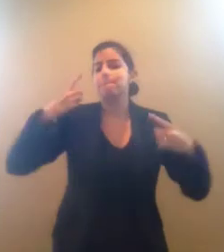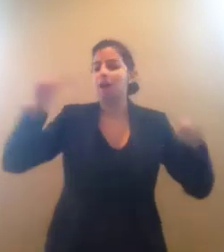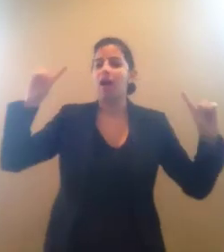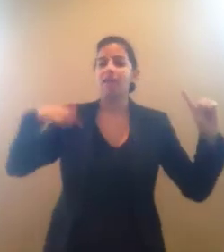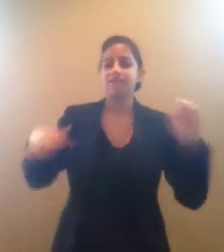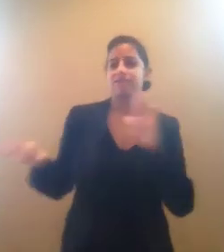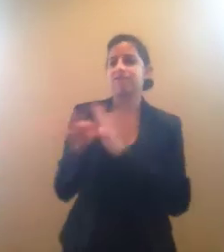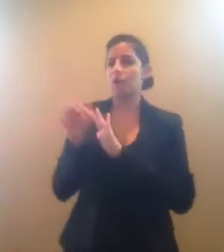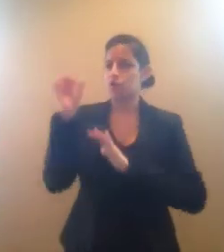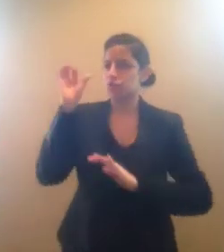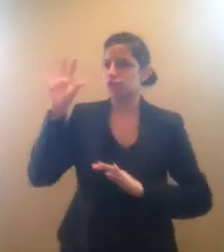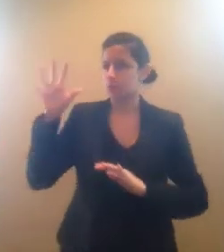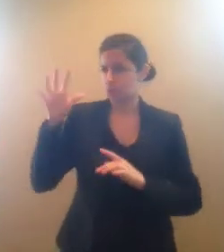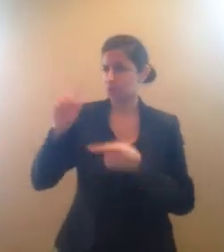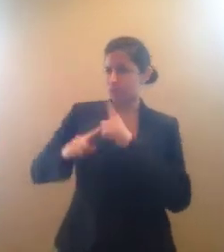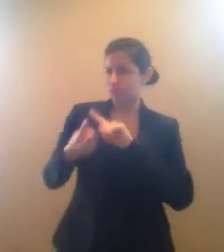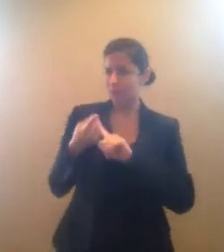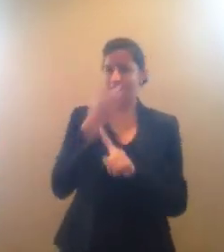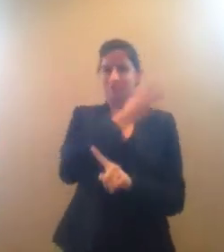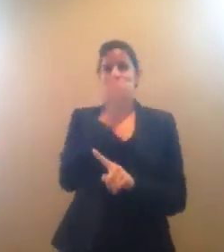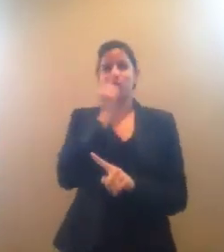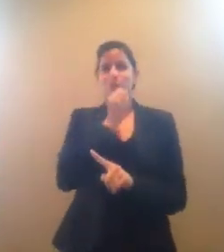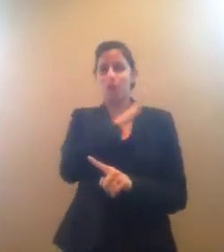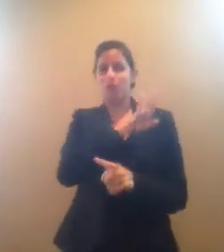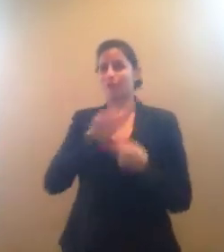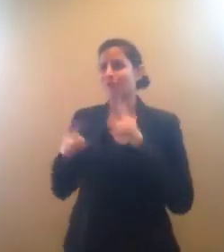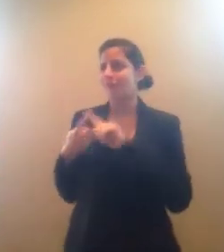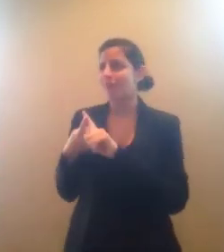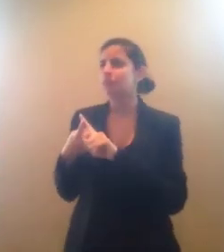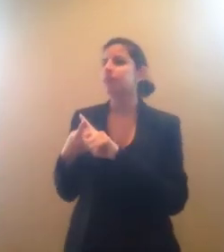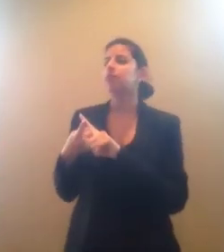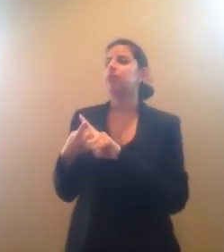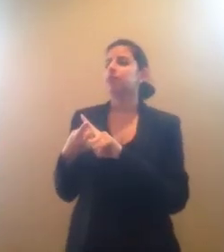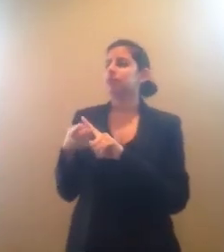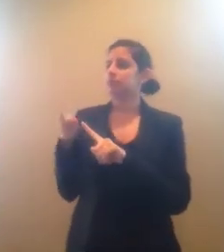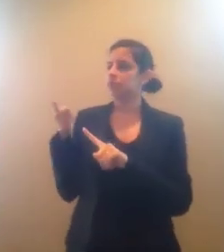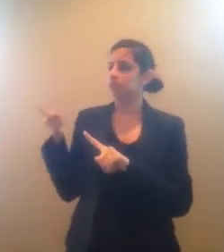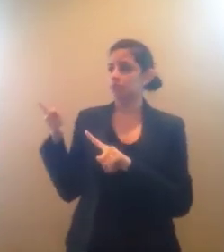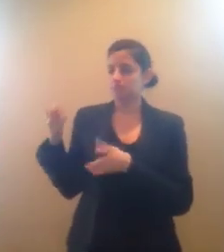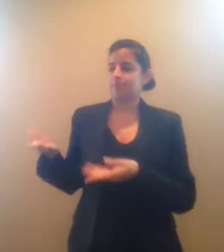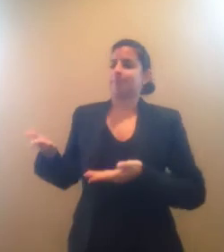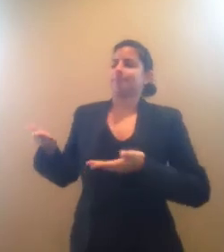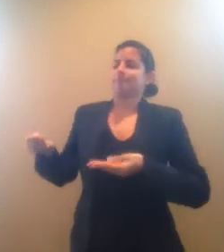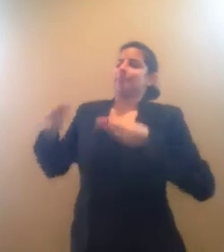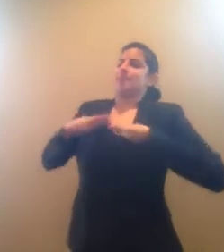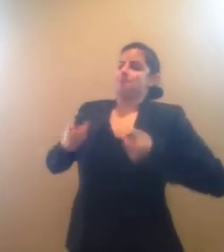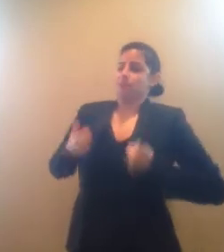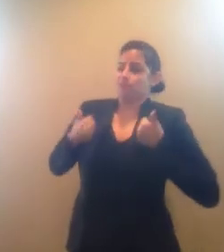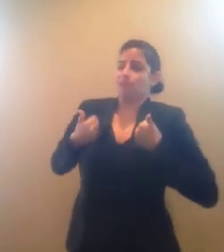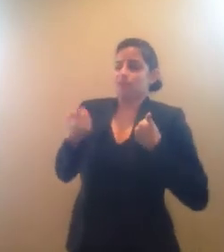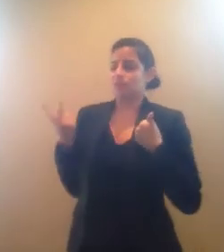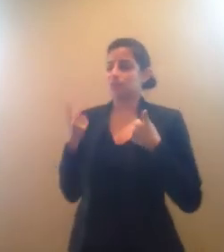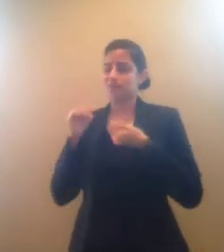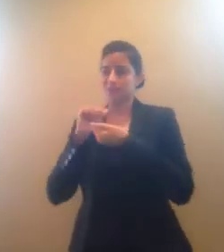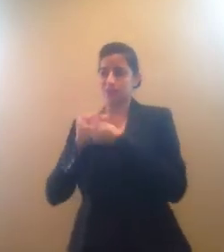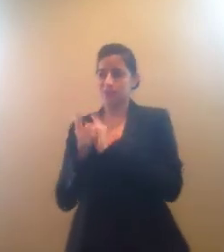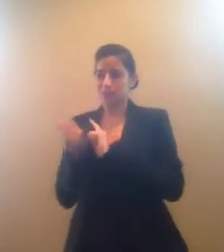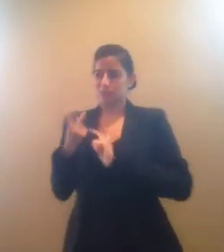Myung-sun, under some pressure from me and the translator, gave us an address on the outside of Seoul. And I went to that address,